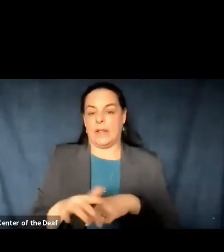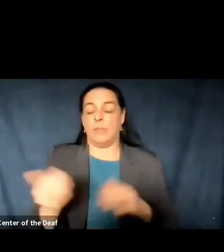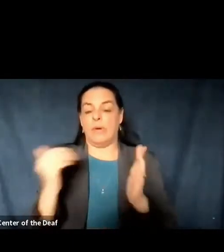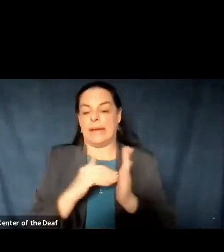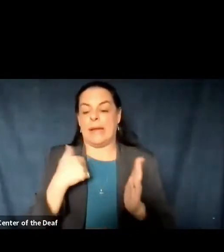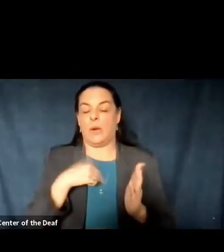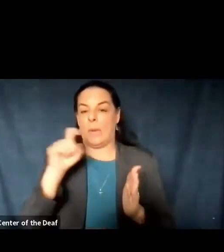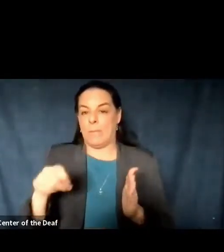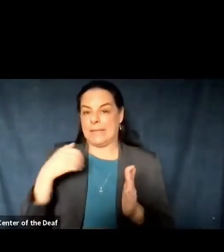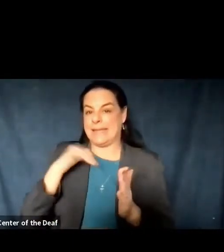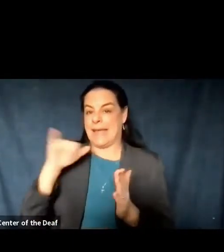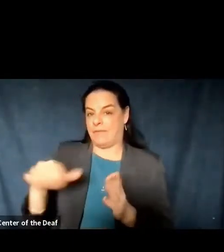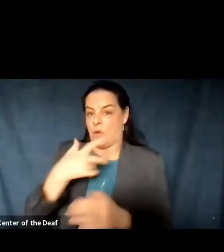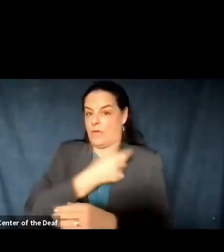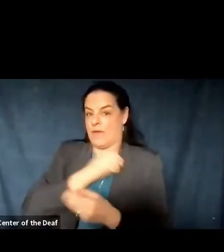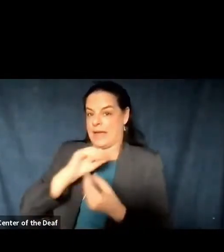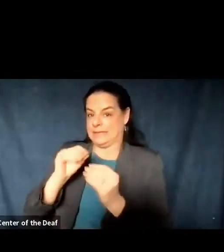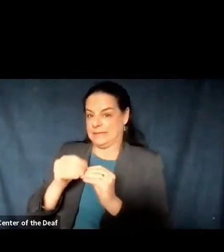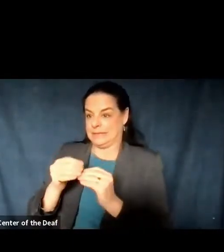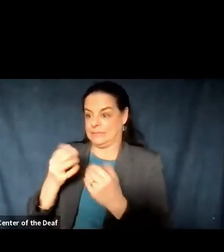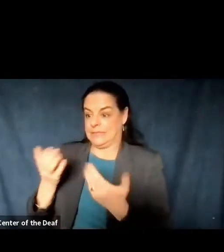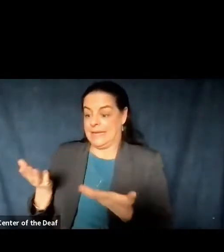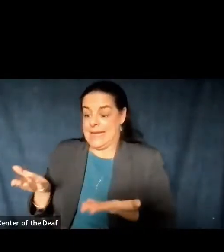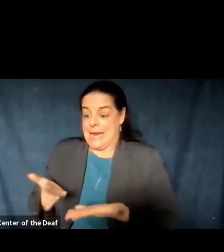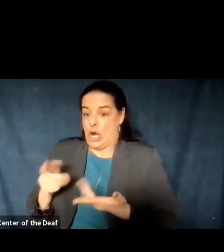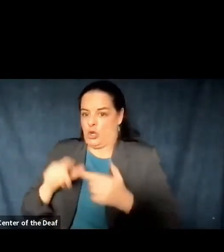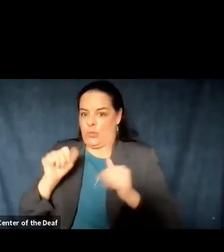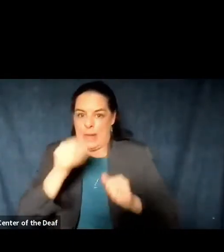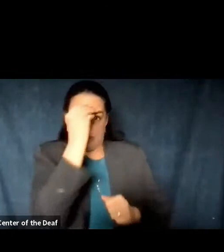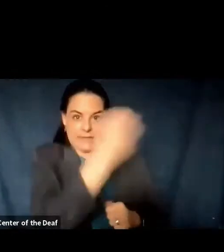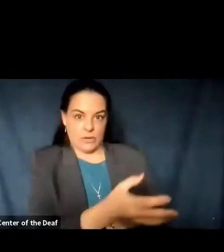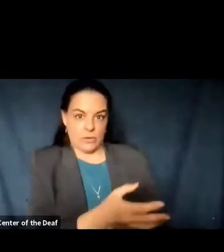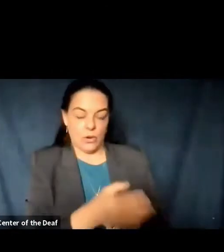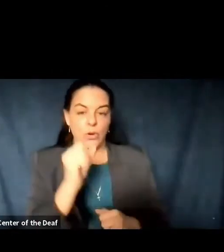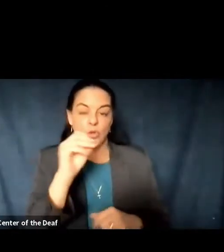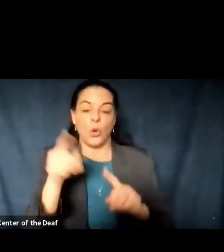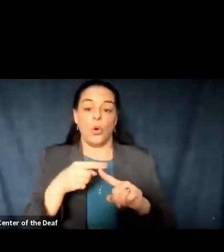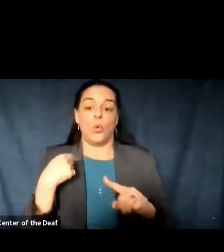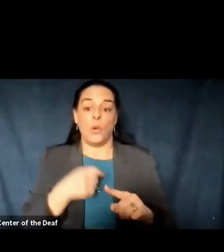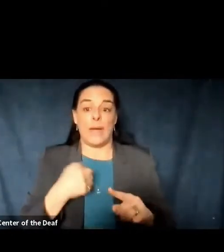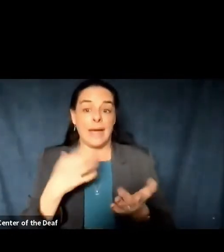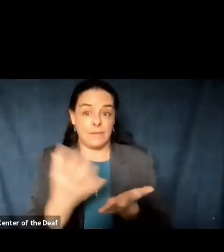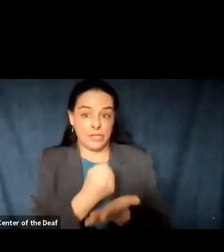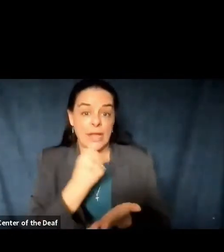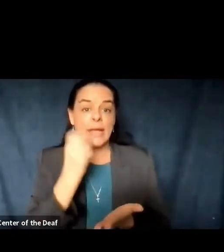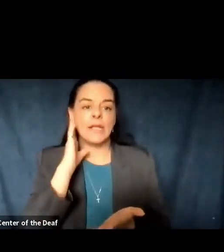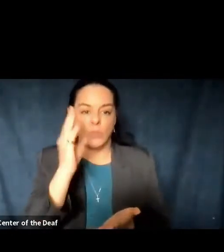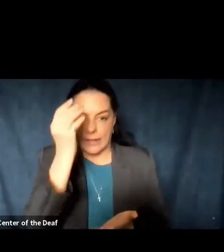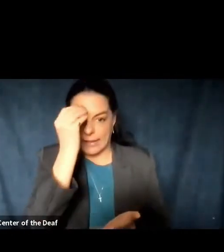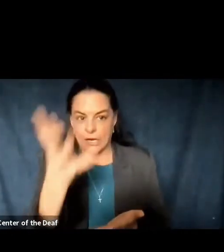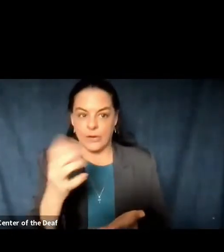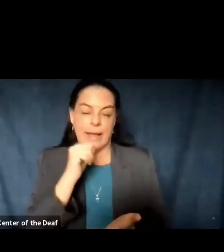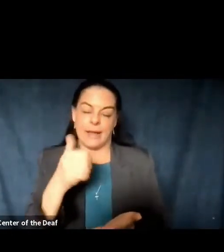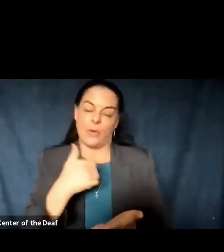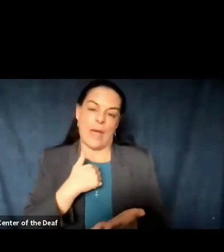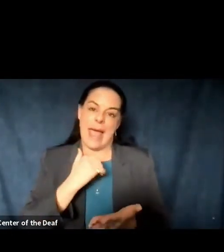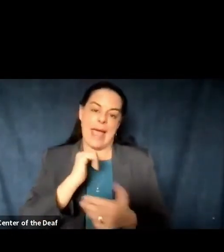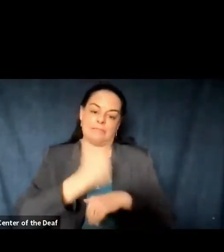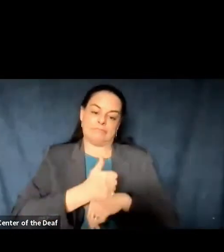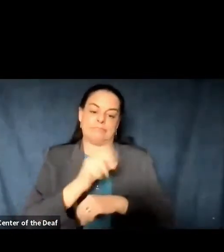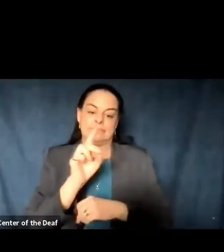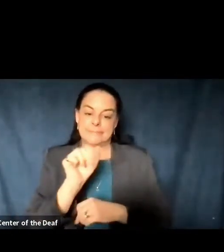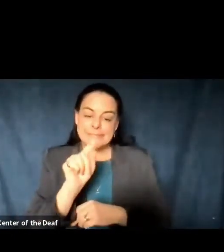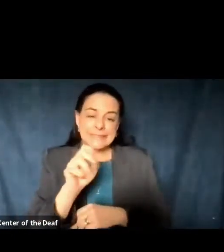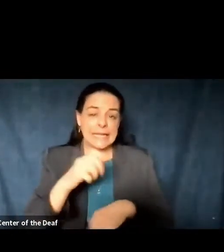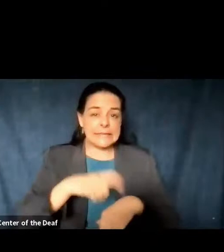to have the vaccine, know we have it on hand to be able to do that. So as soon as we have the opportunity to do that, we will put it out. I don't have a firm date and time right